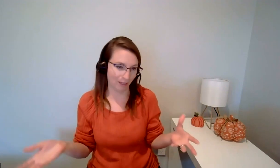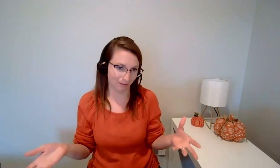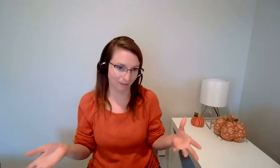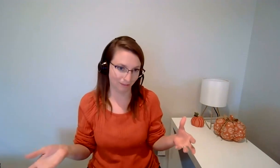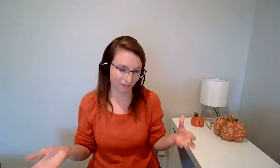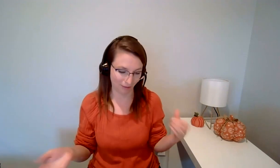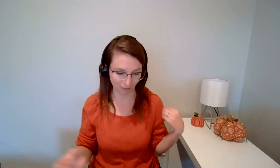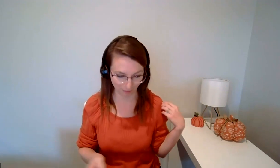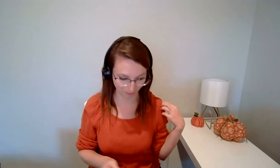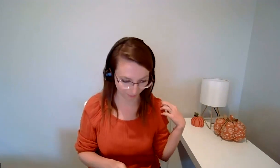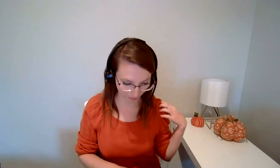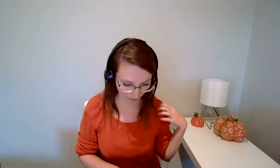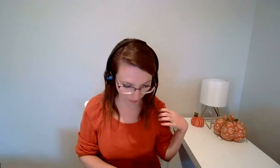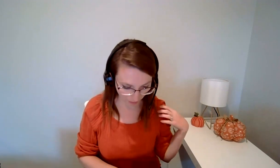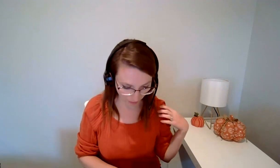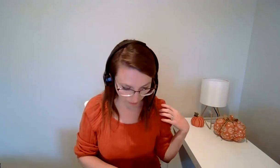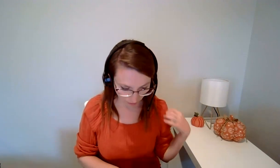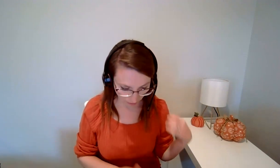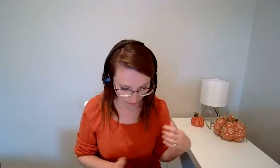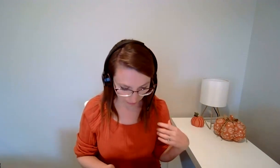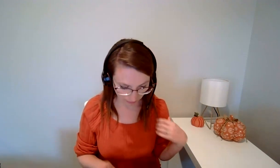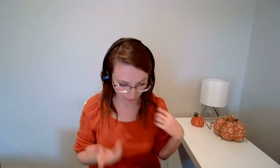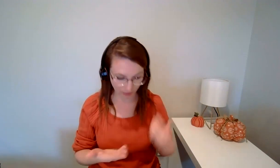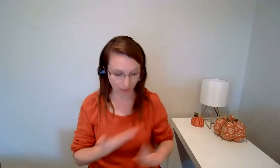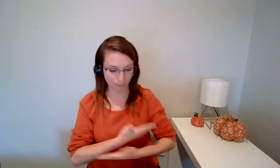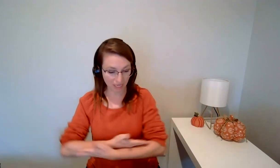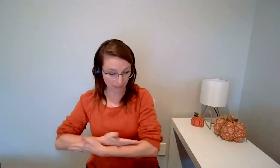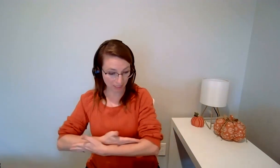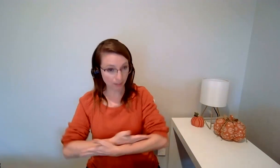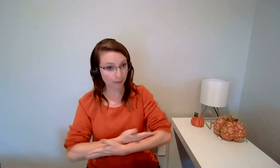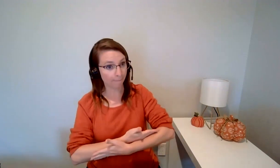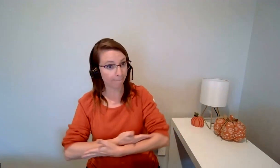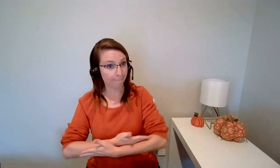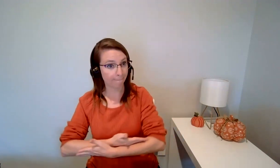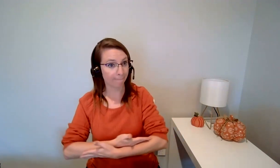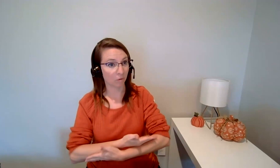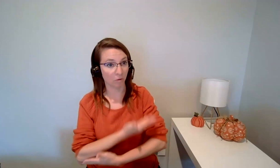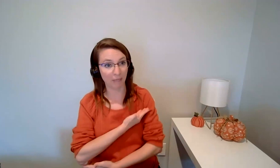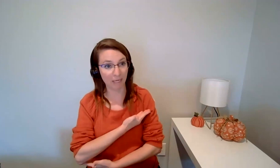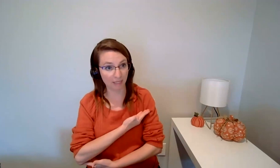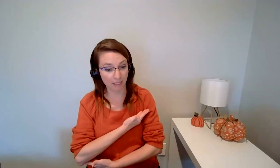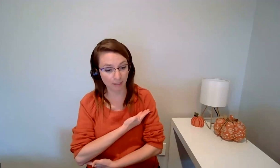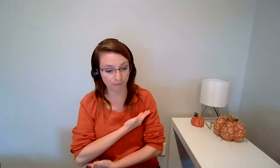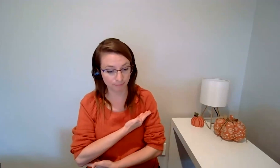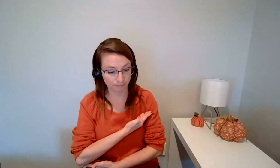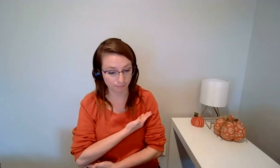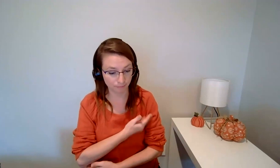your signs. Okay. Right. Sibling, baby or baby,